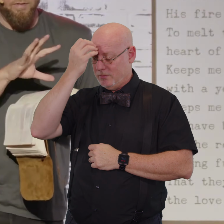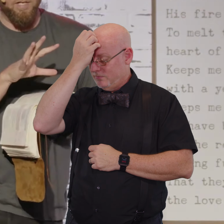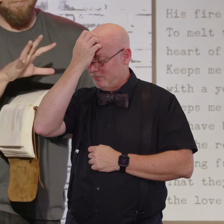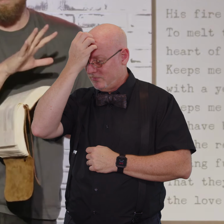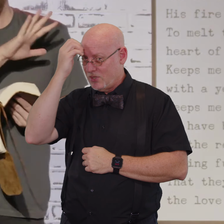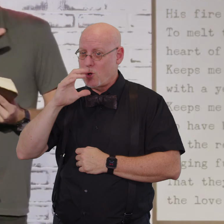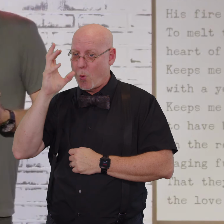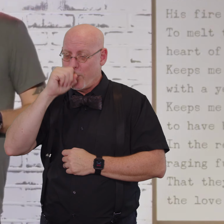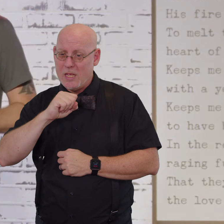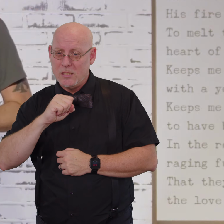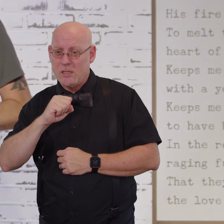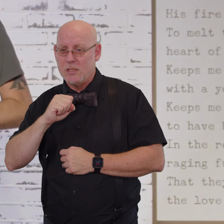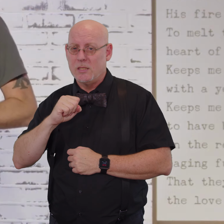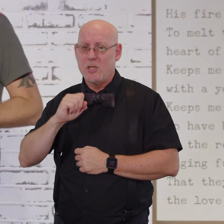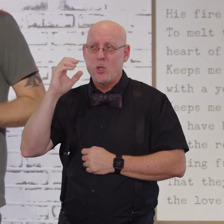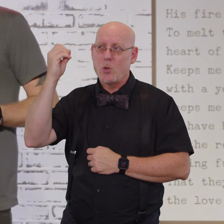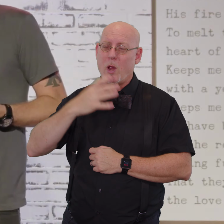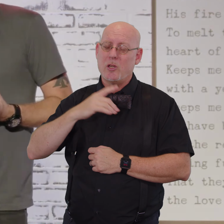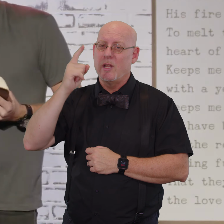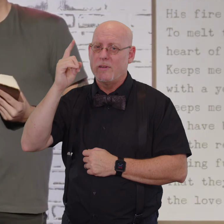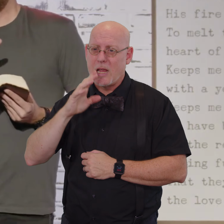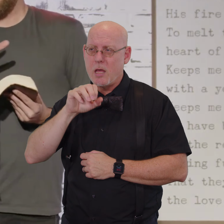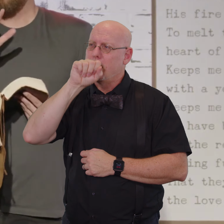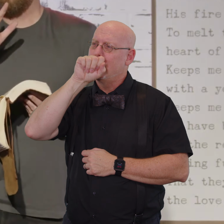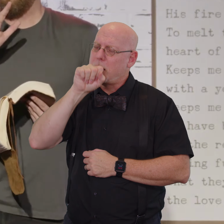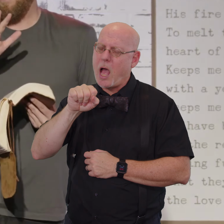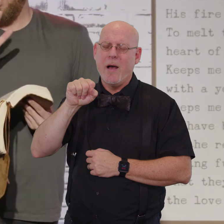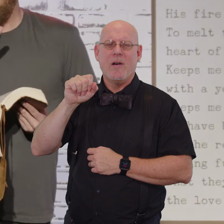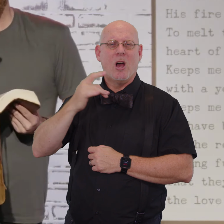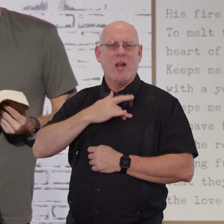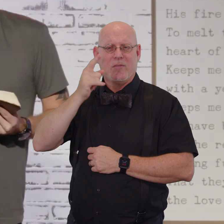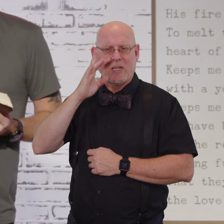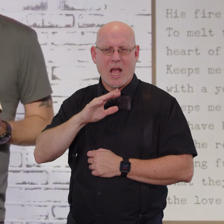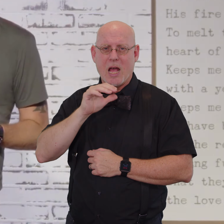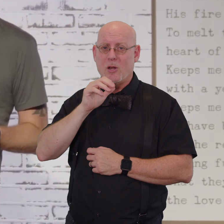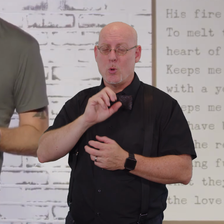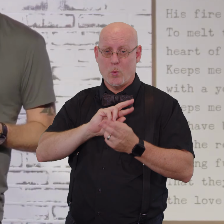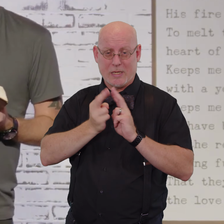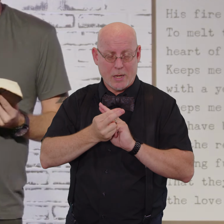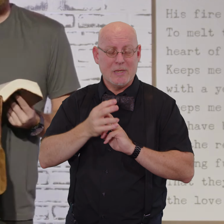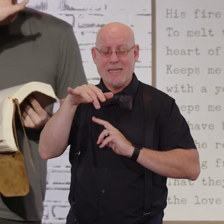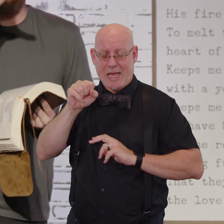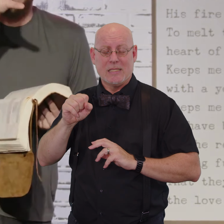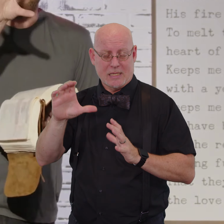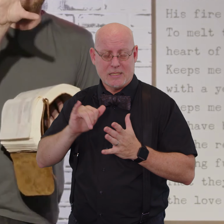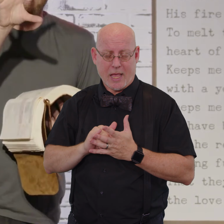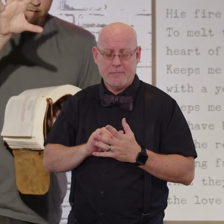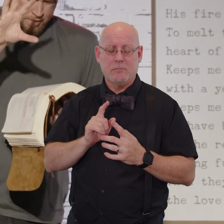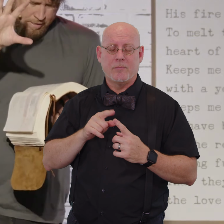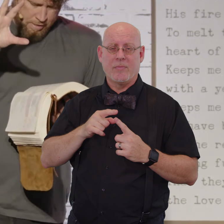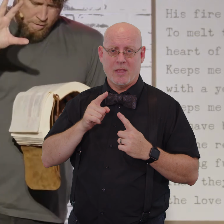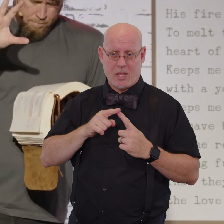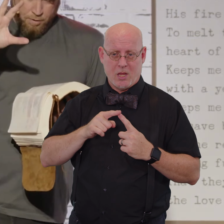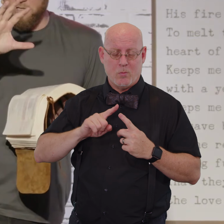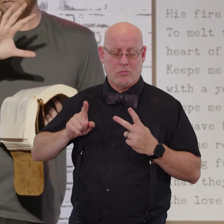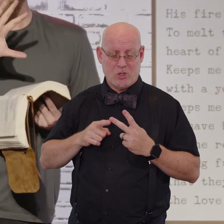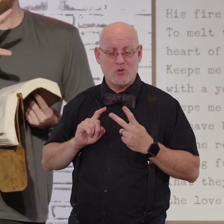love this please don't miss this the graciousness of God the love the heart of God is not only redemptive it is that thank God